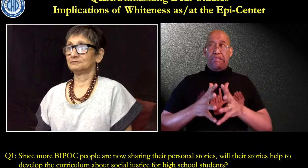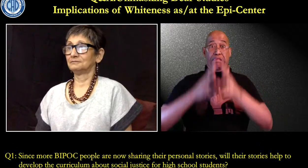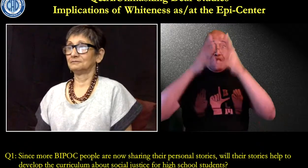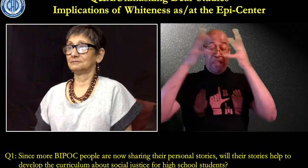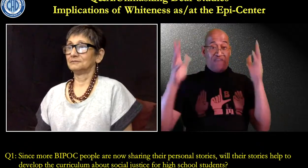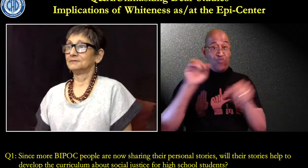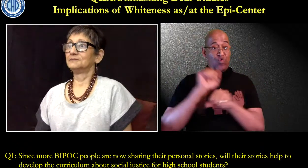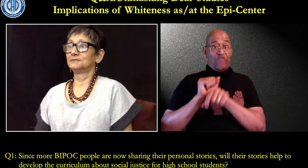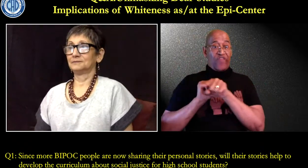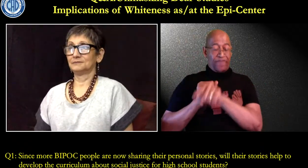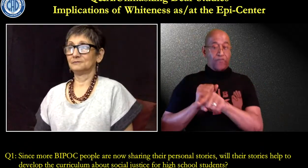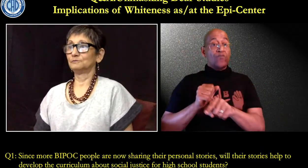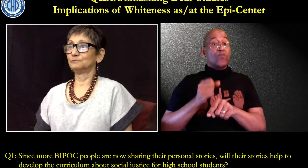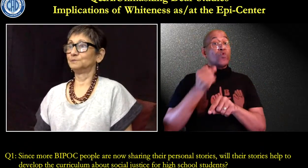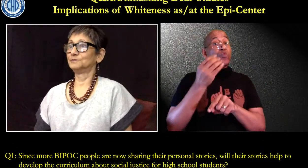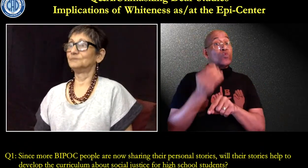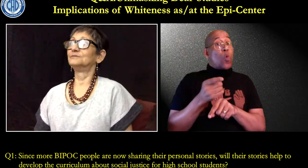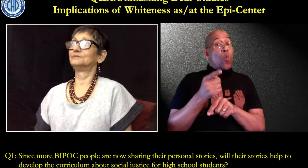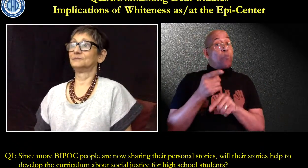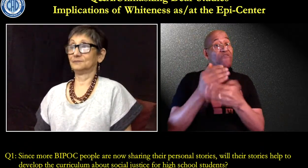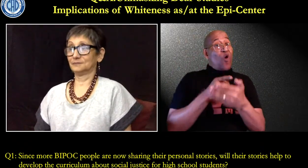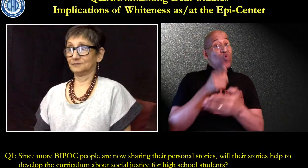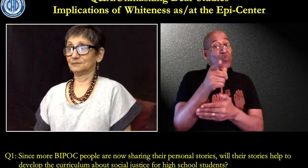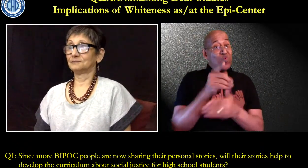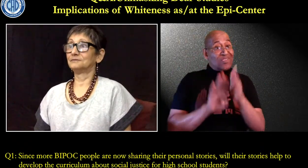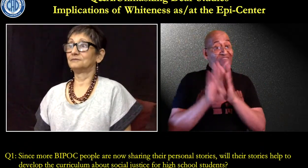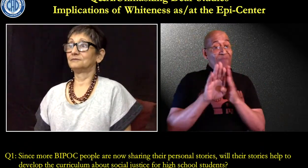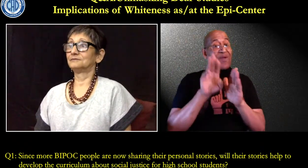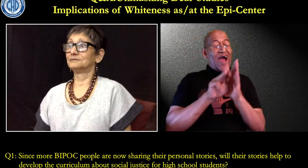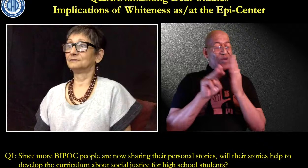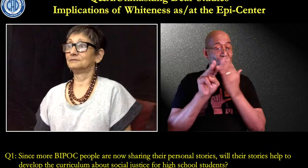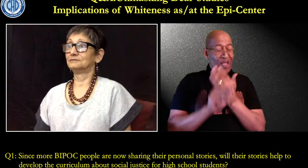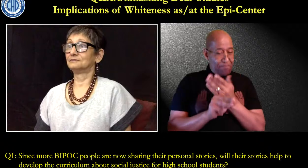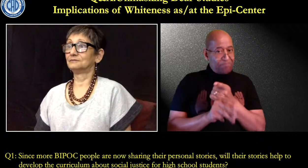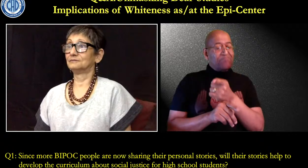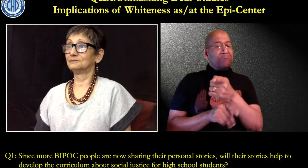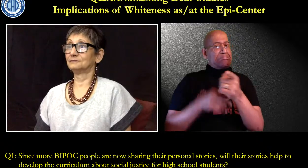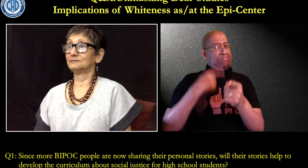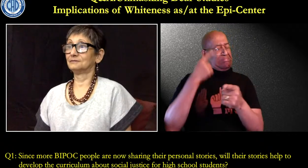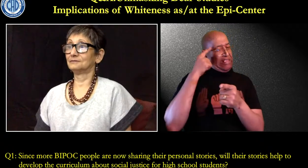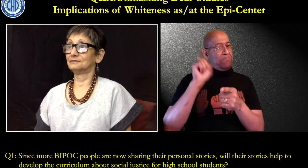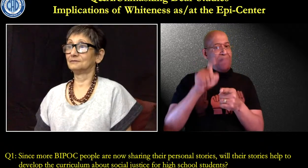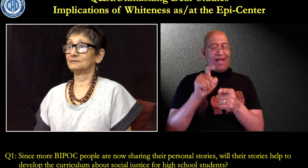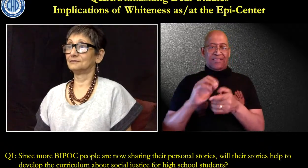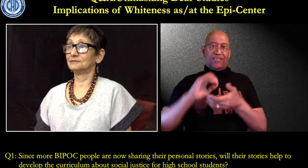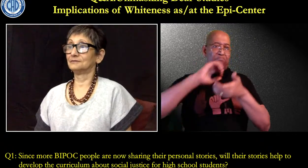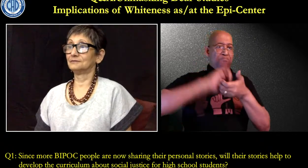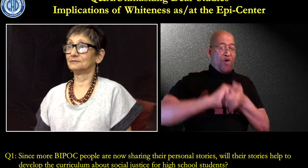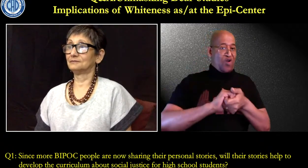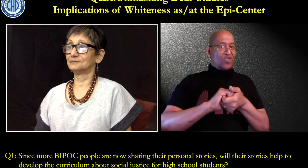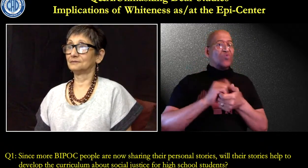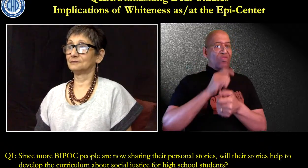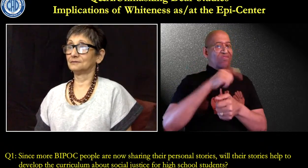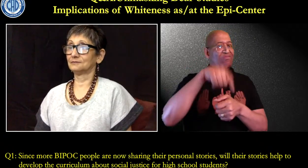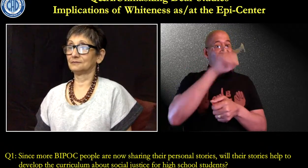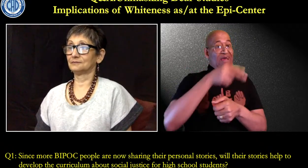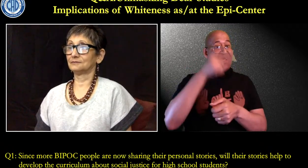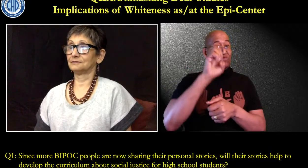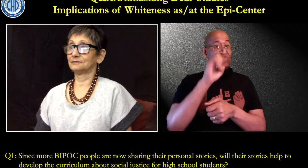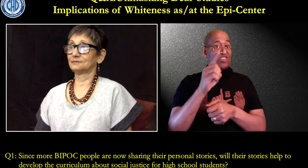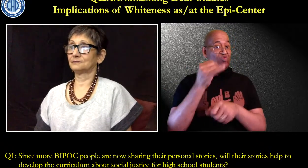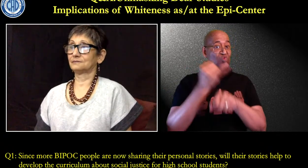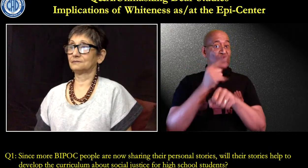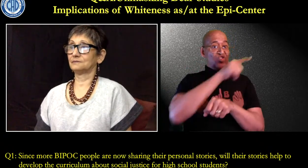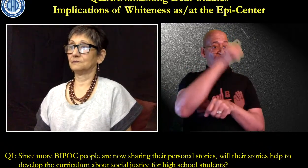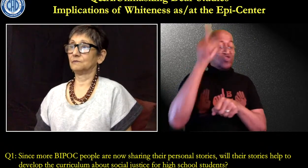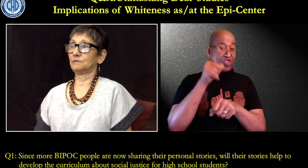president. But that history there is still a lot of work that happened. But as far as developing curriculum, I